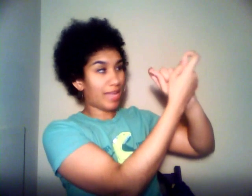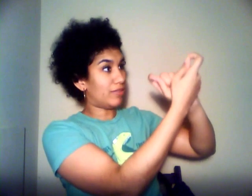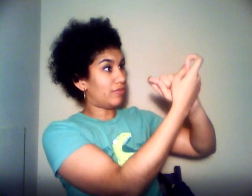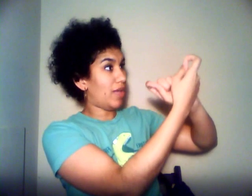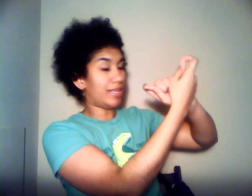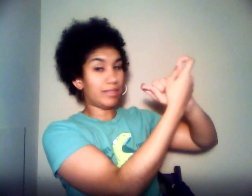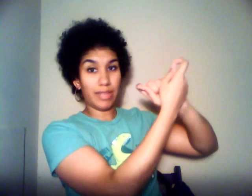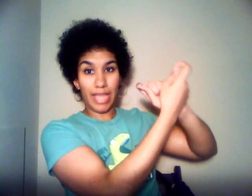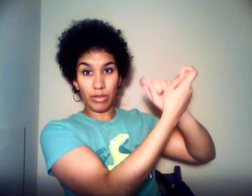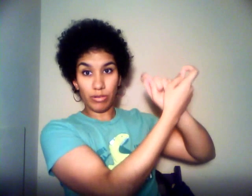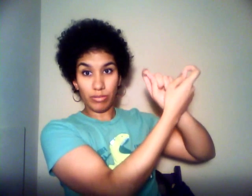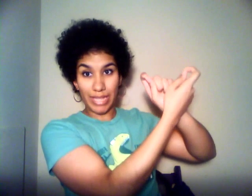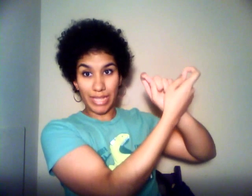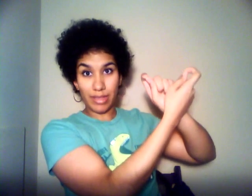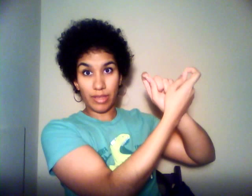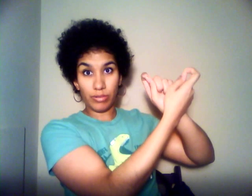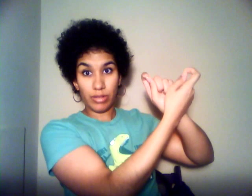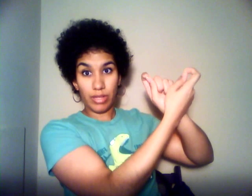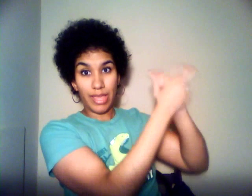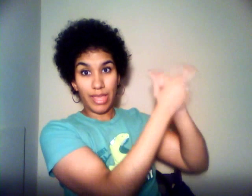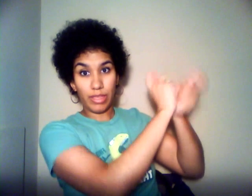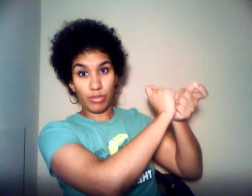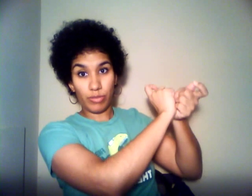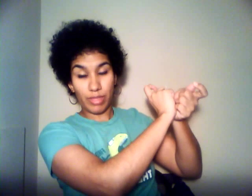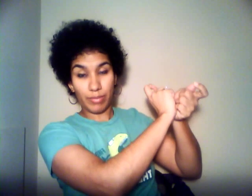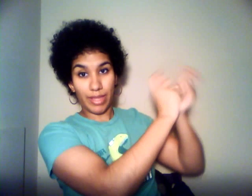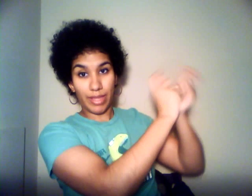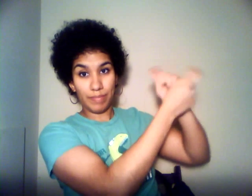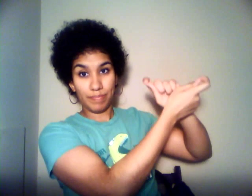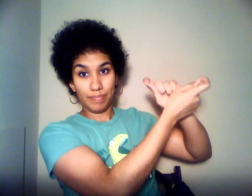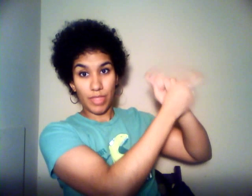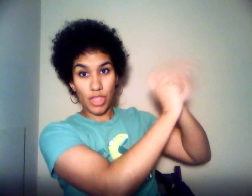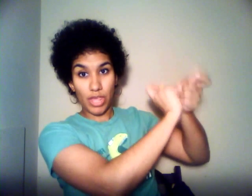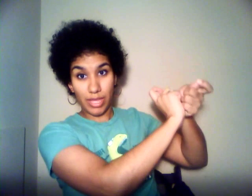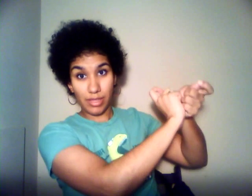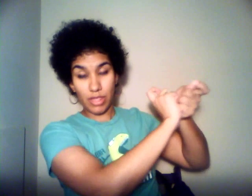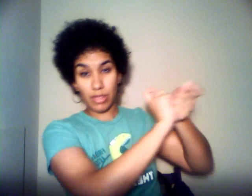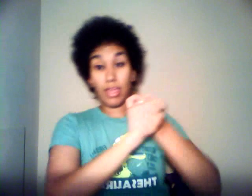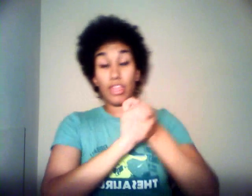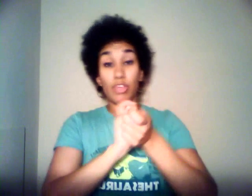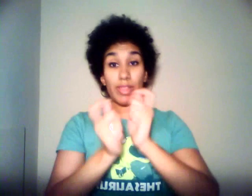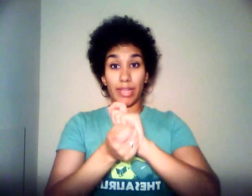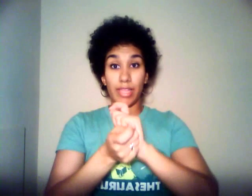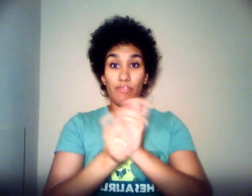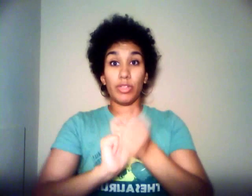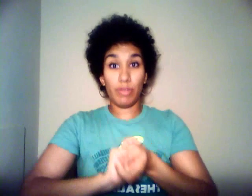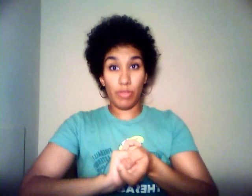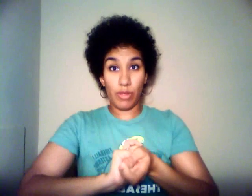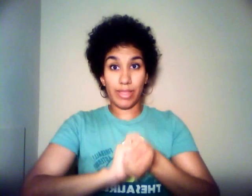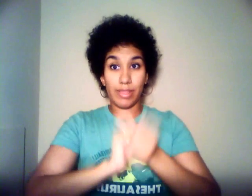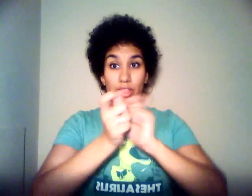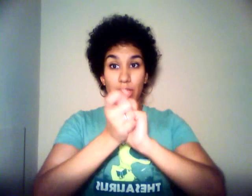of at an angle, like an X angle, and then you switch them like that. Change. You would sign it in front of you like this,